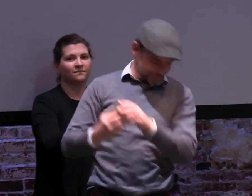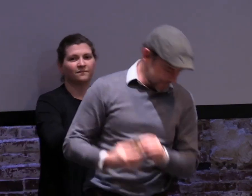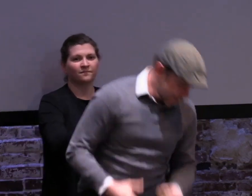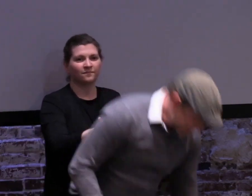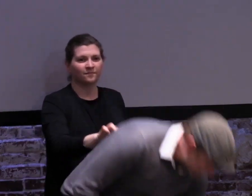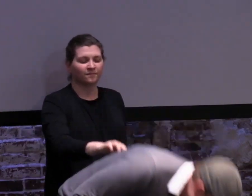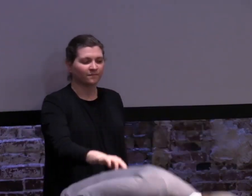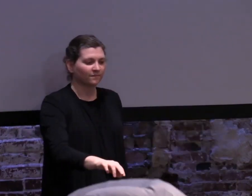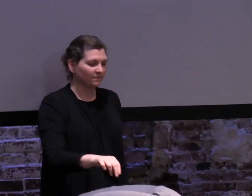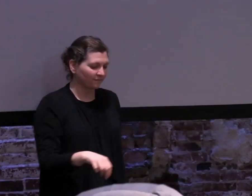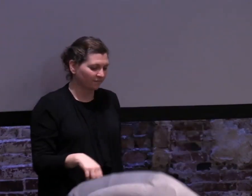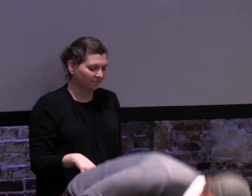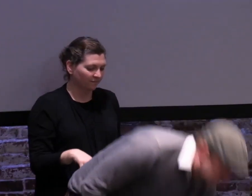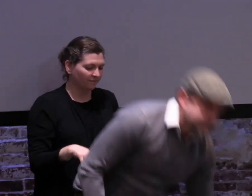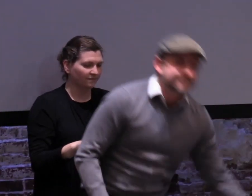You probably don't know what it is.